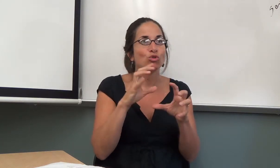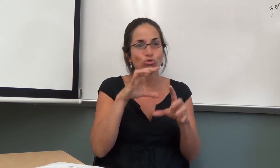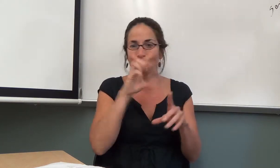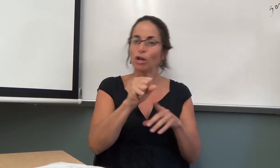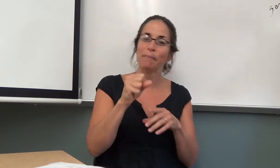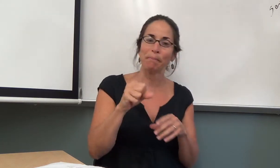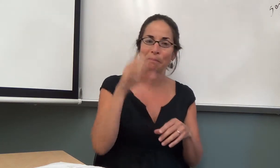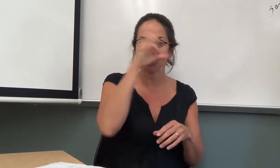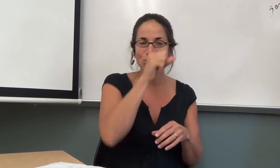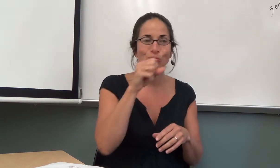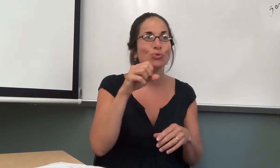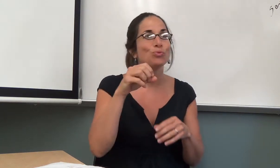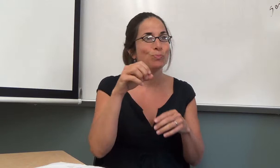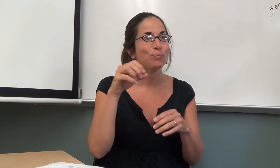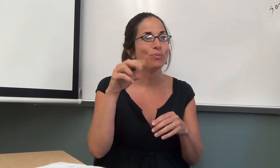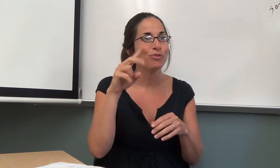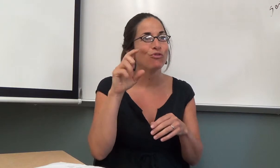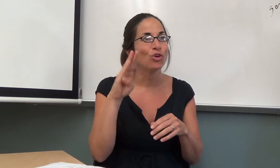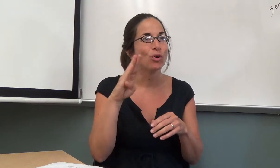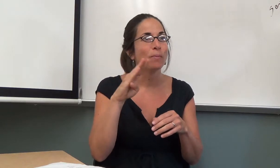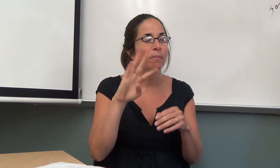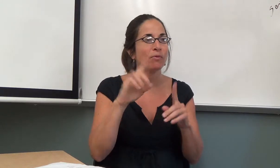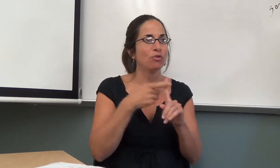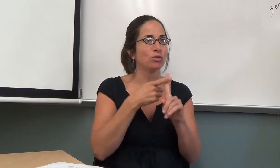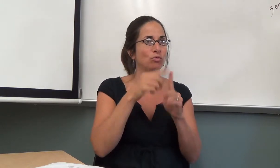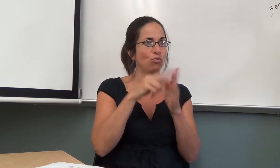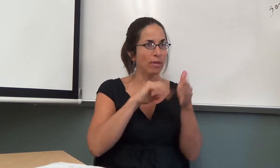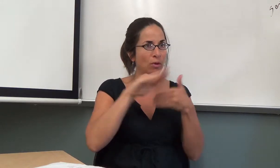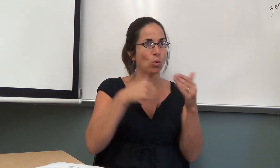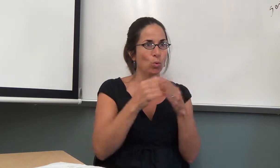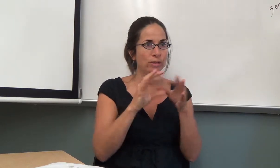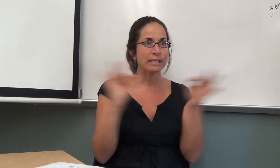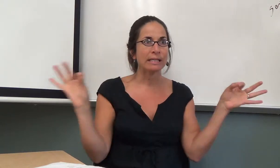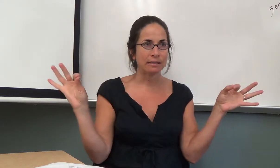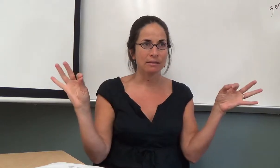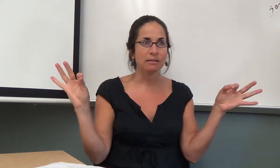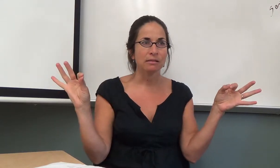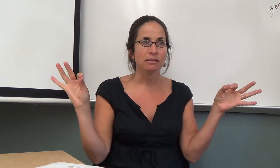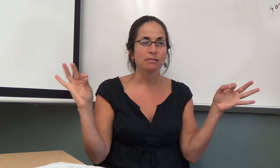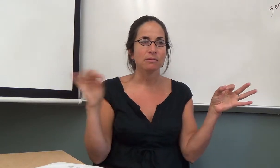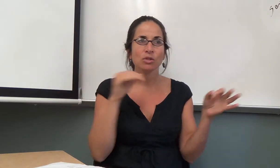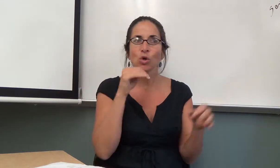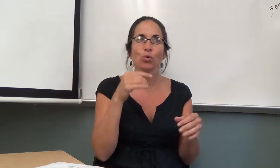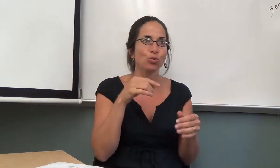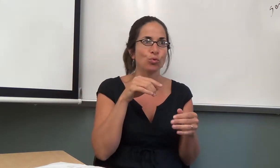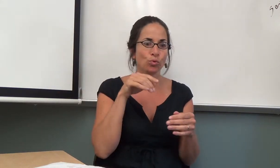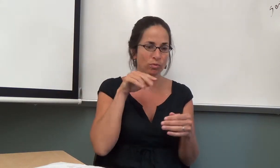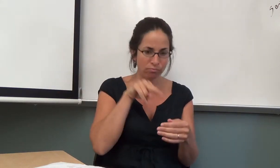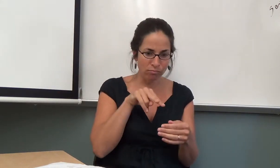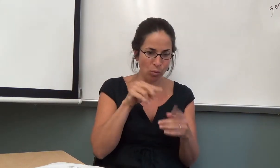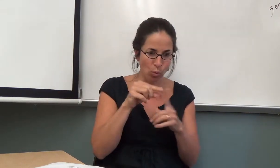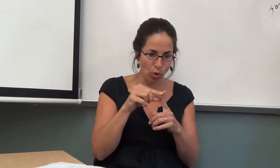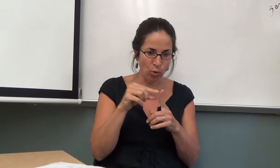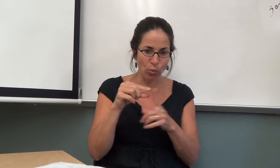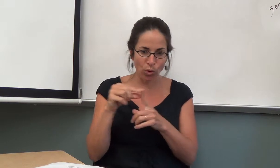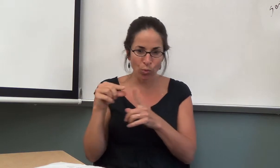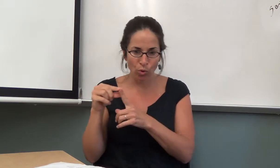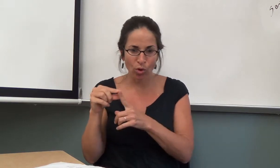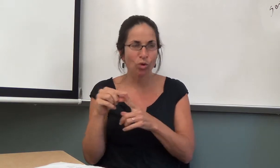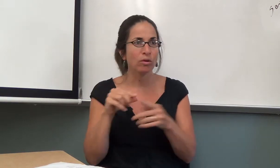sure that you're reading the sentence for what the sentence is saying, not just reading the word and trying to decide what the word